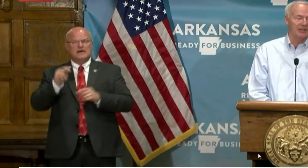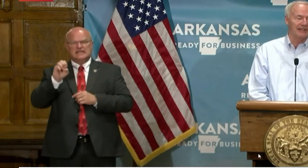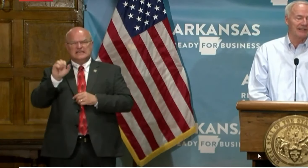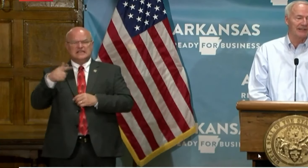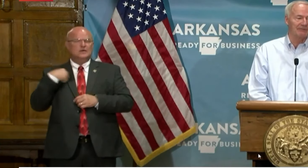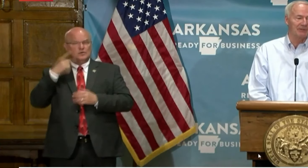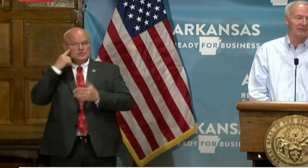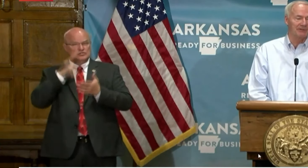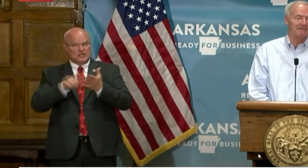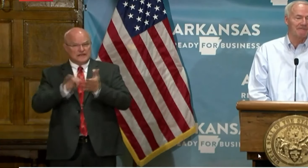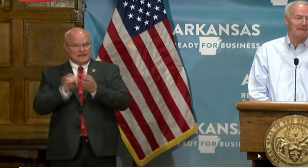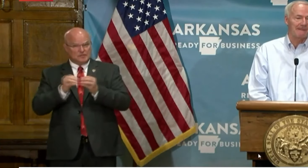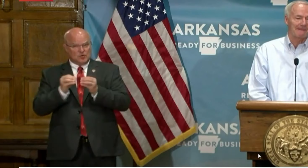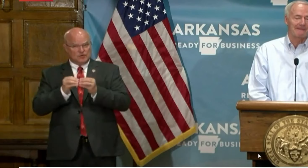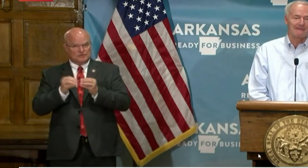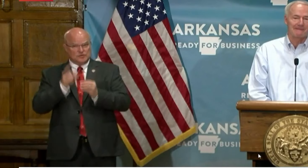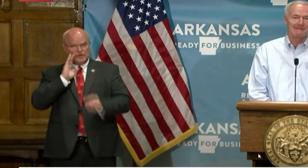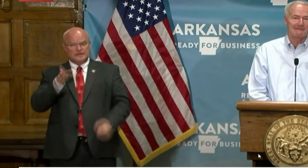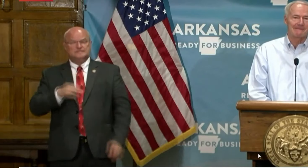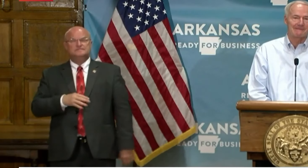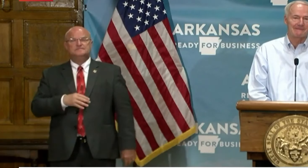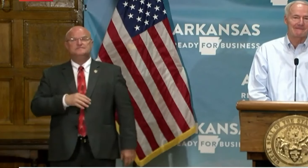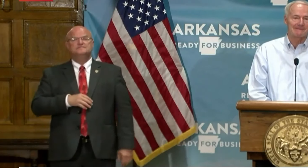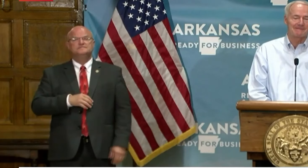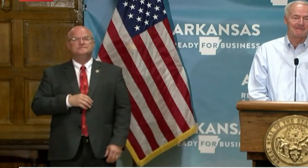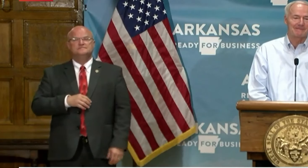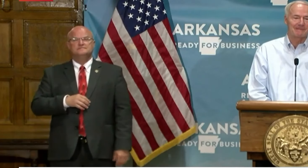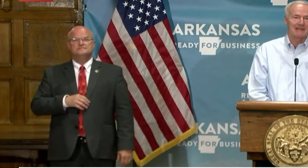will check into that further.